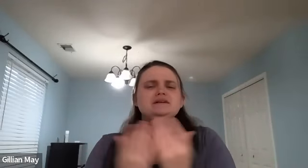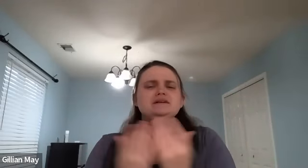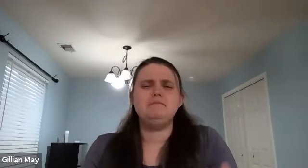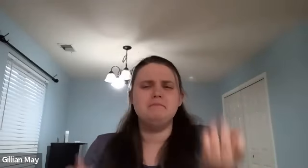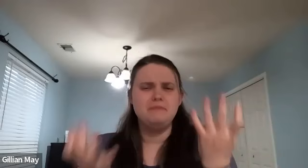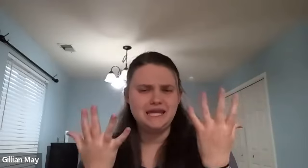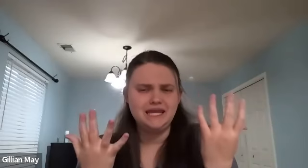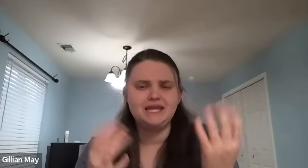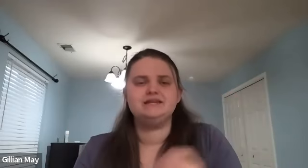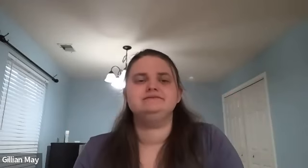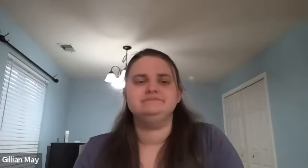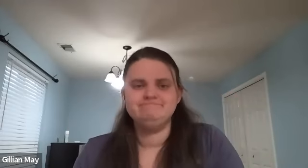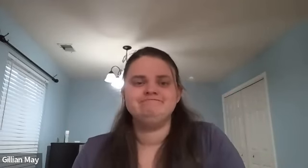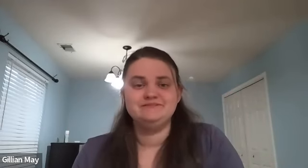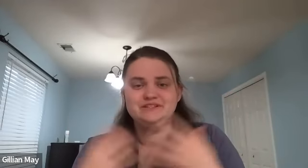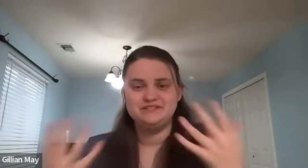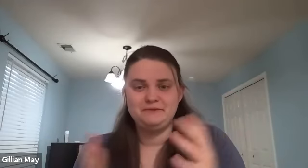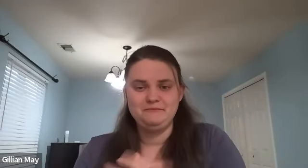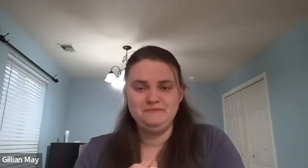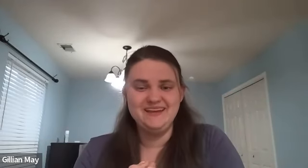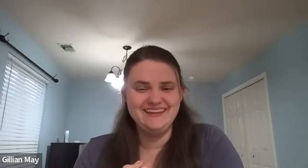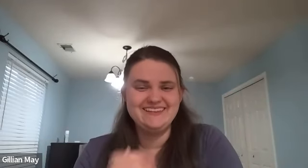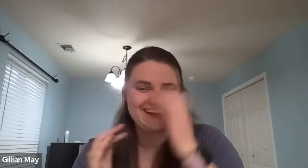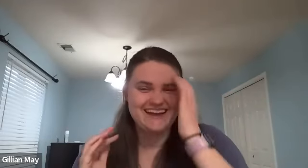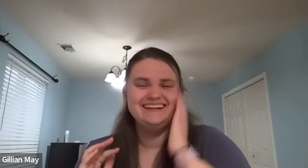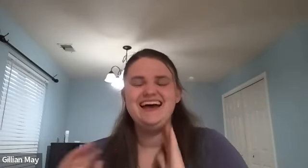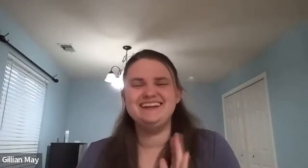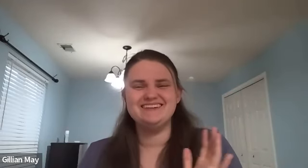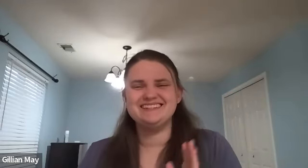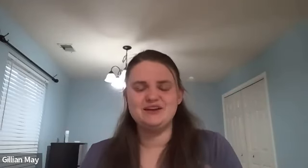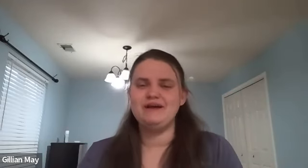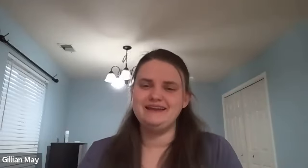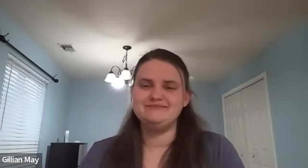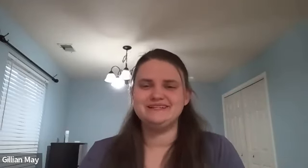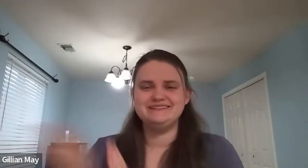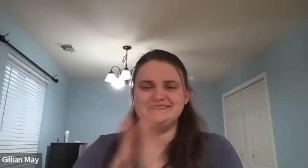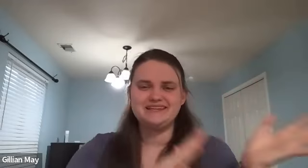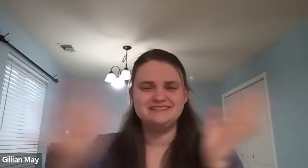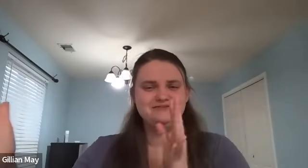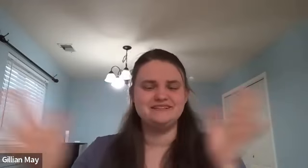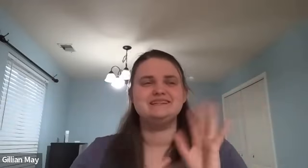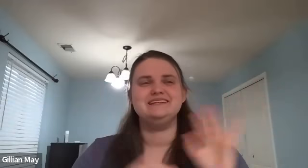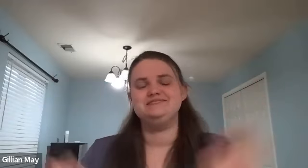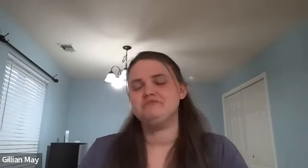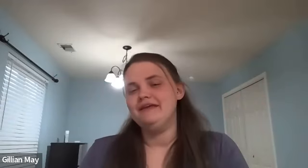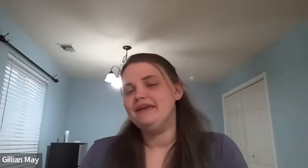books, many. So that I know it's like, wait, but difference,